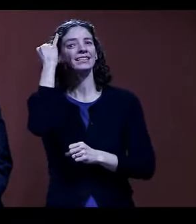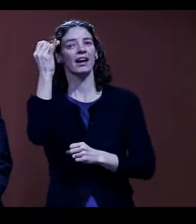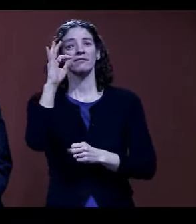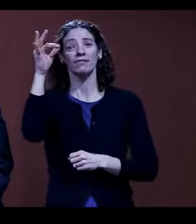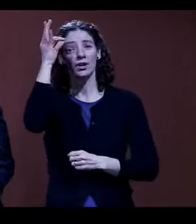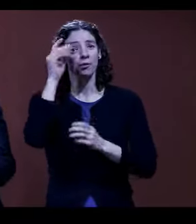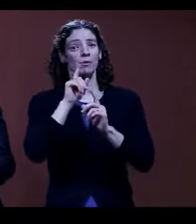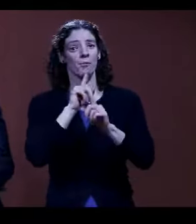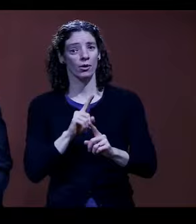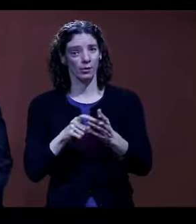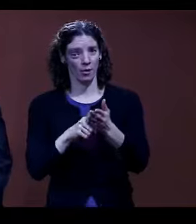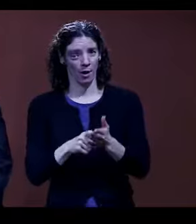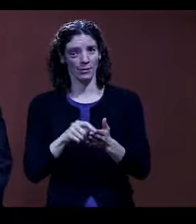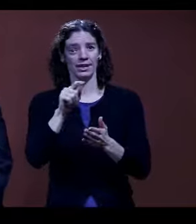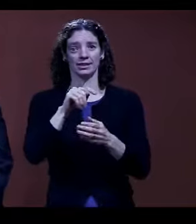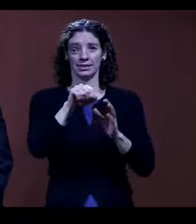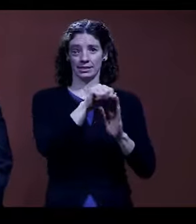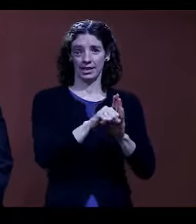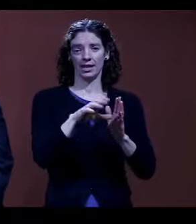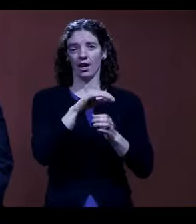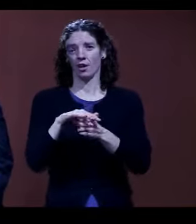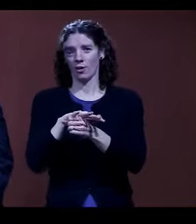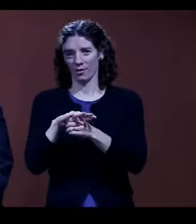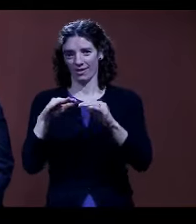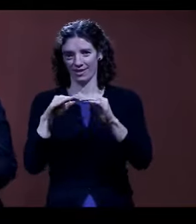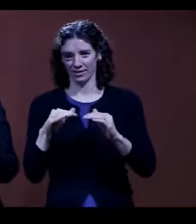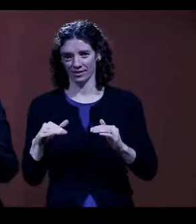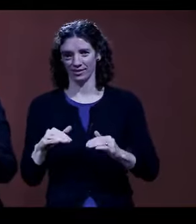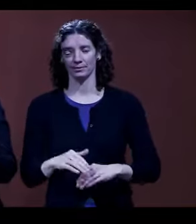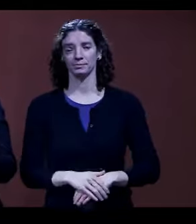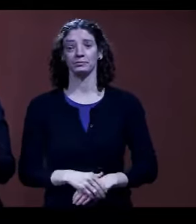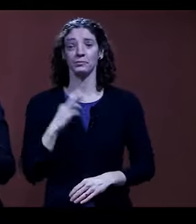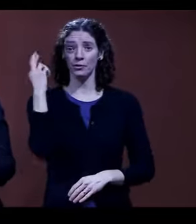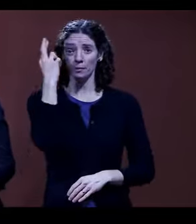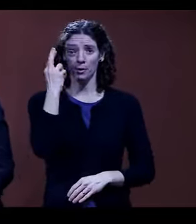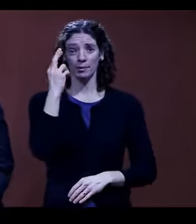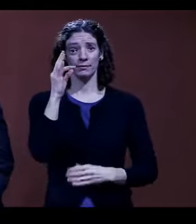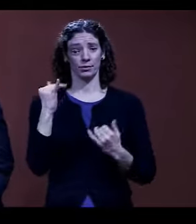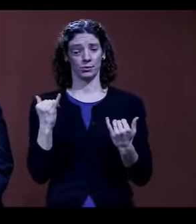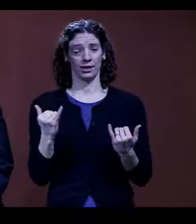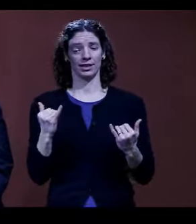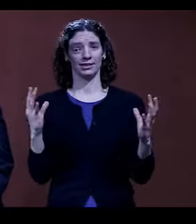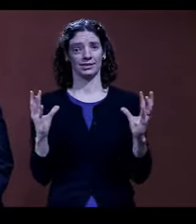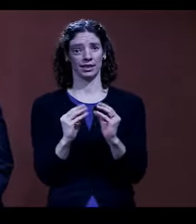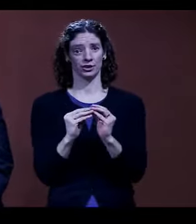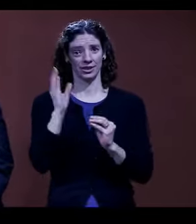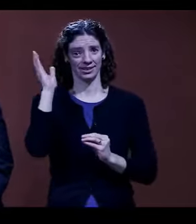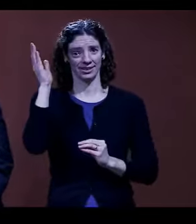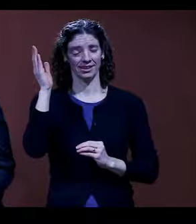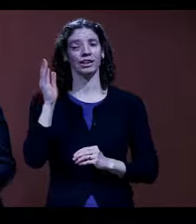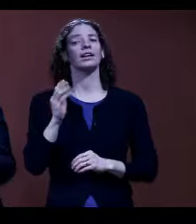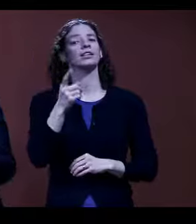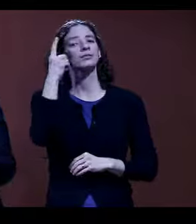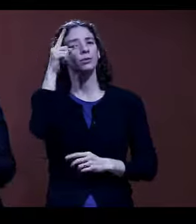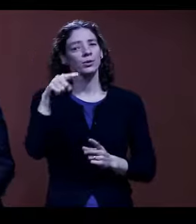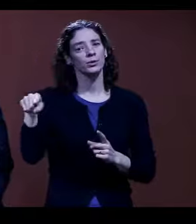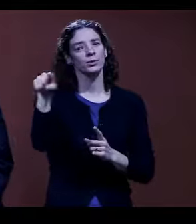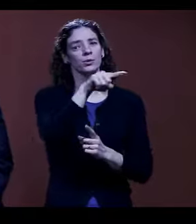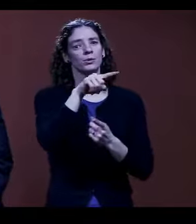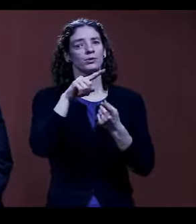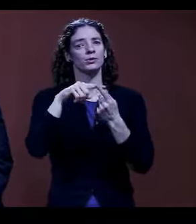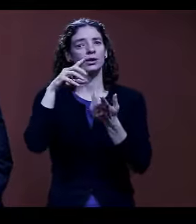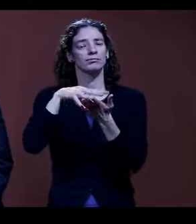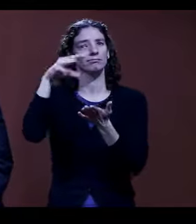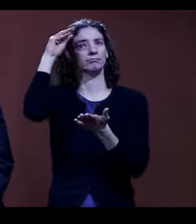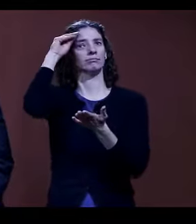reporting requirements at the state and local levels. The purpose of this session is really for you to get some knowledge about